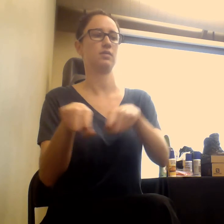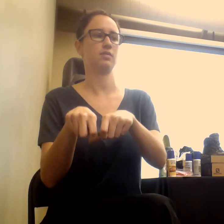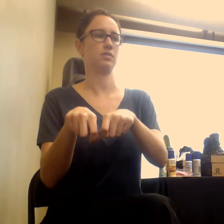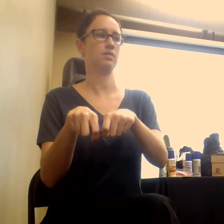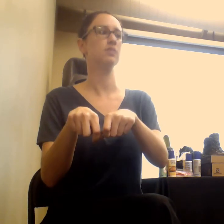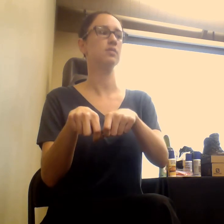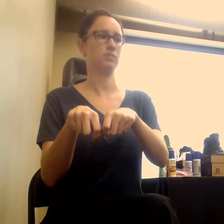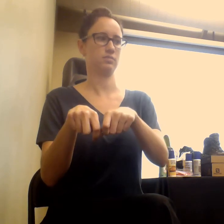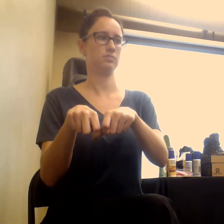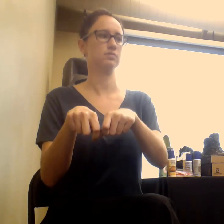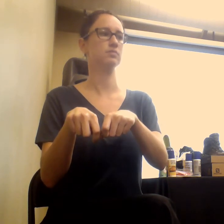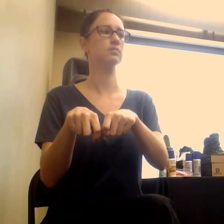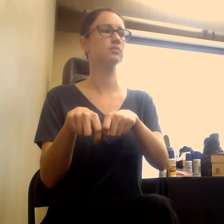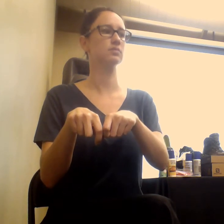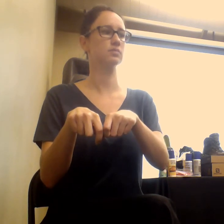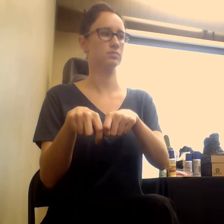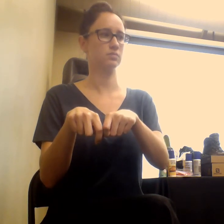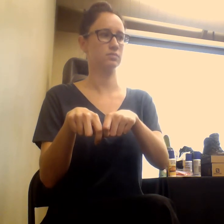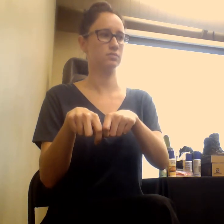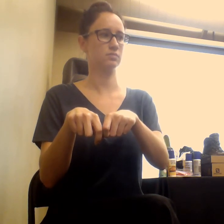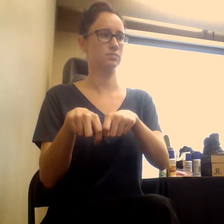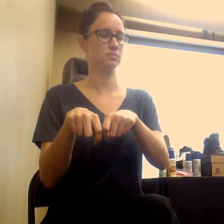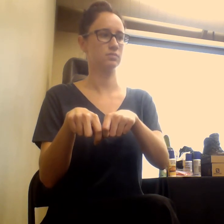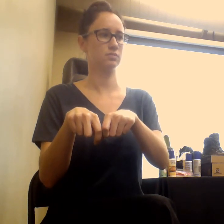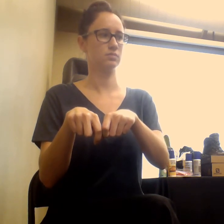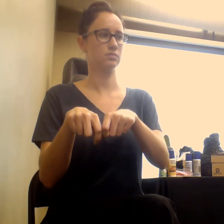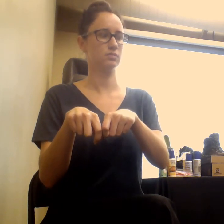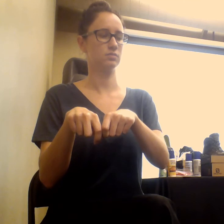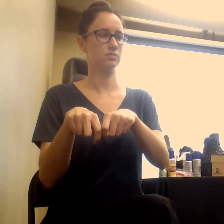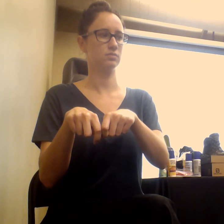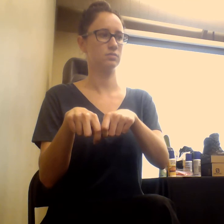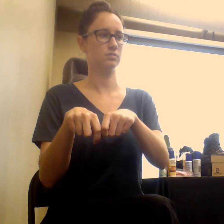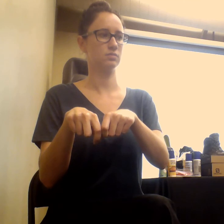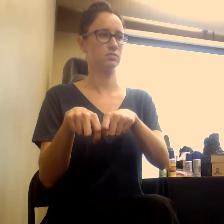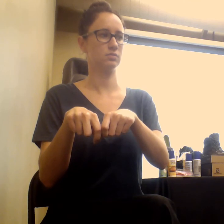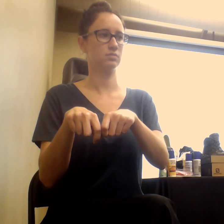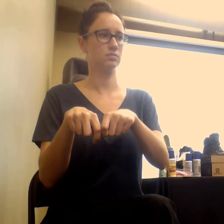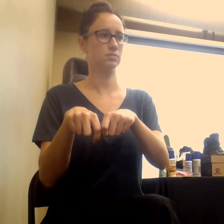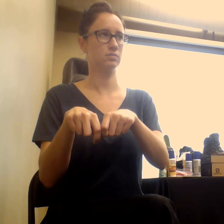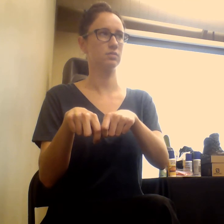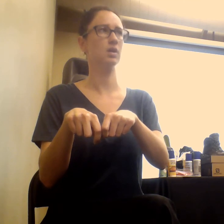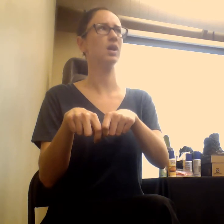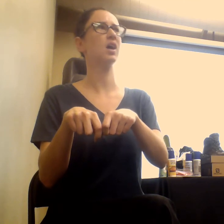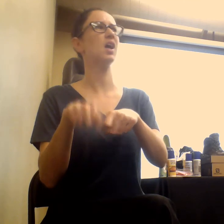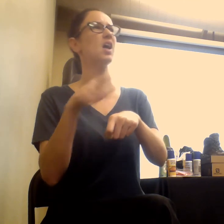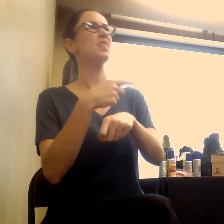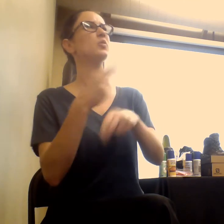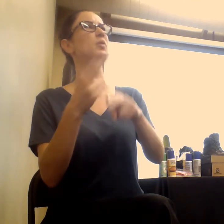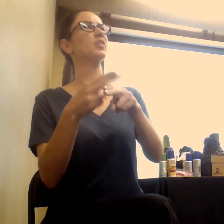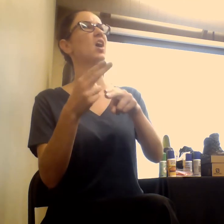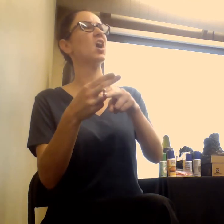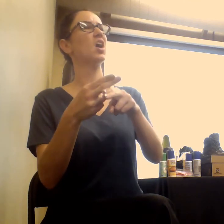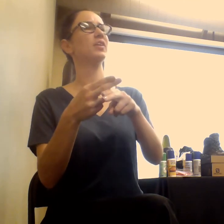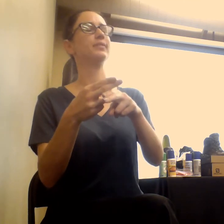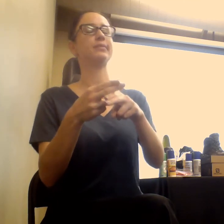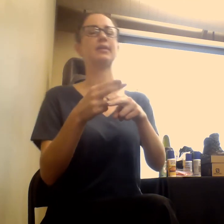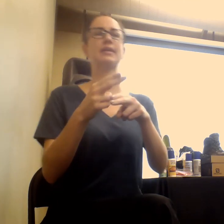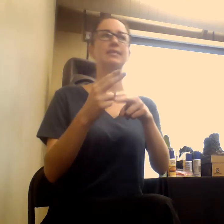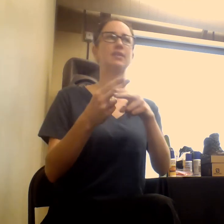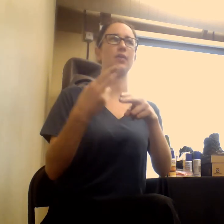okay. Okay, And then the same thing, correct. What's this one called? This one's called the heel lock. not the surgeon's